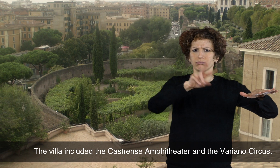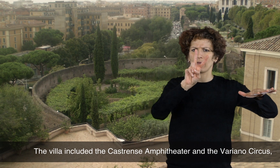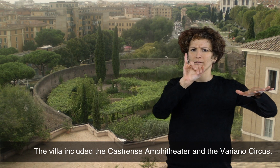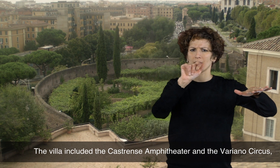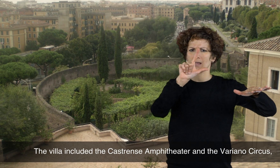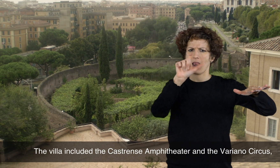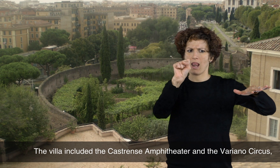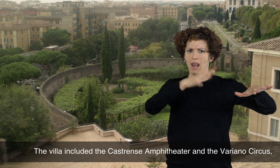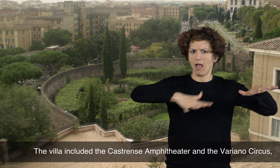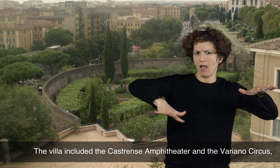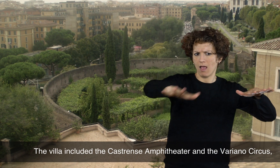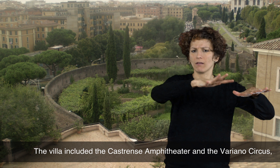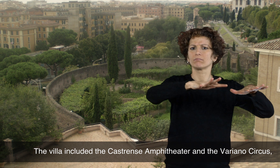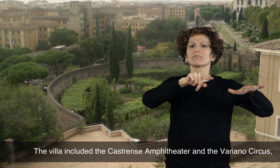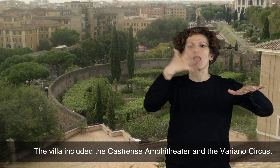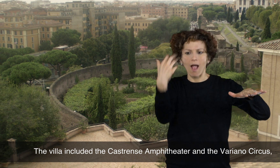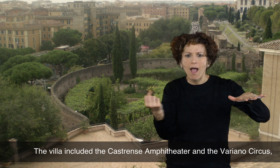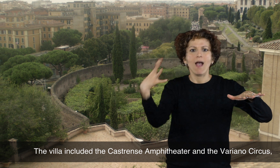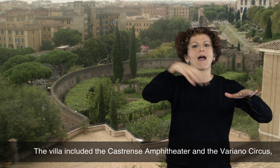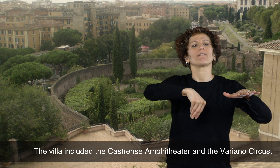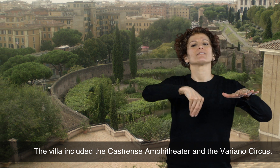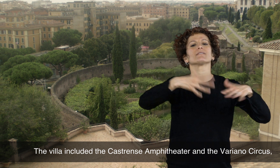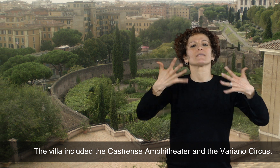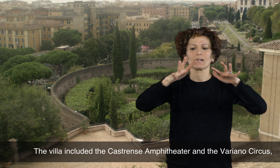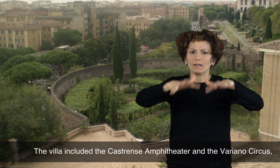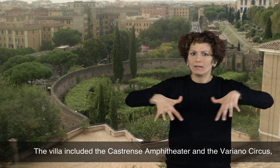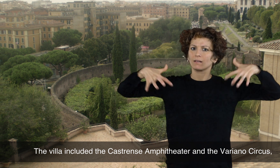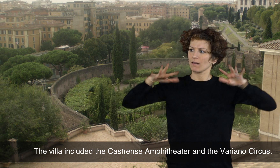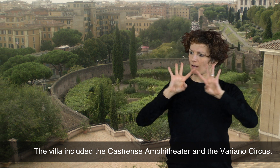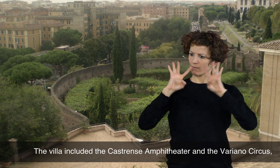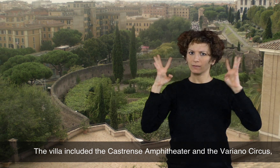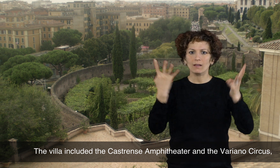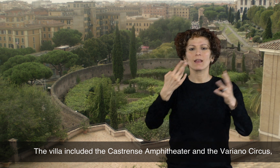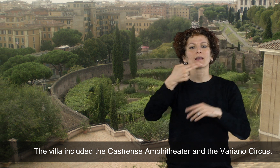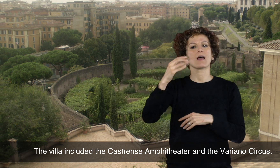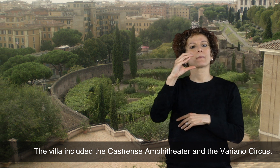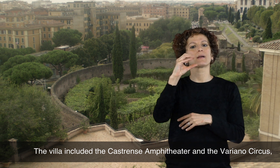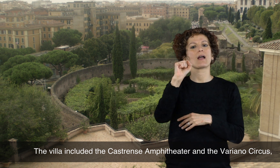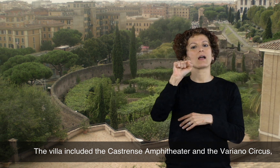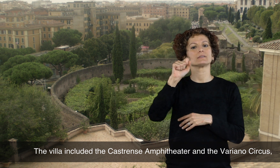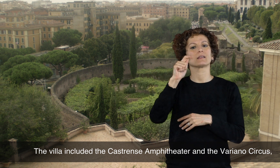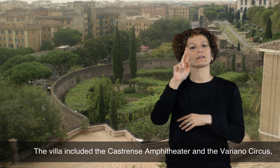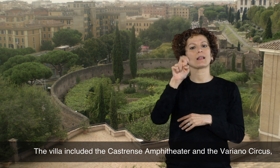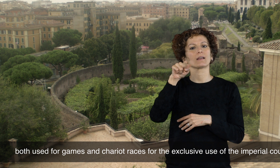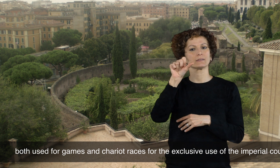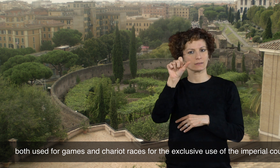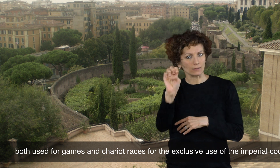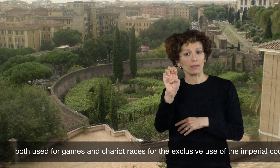The villa included the Castrense Amphitheatre and the Variano Circus, both used